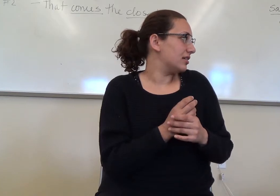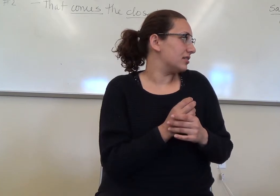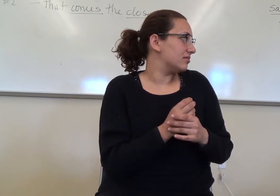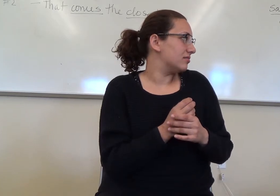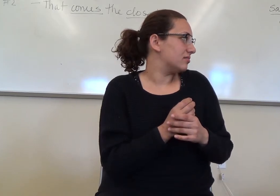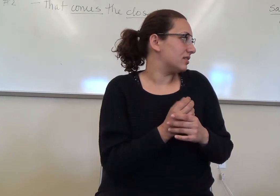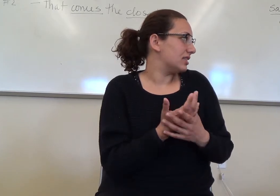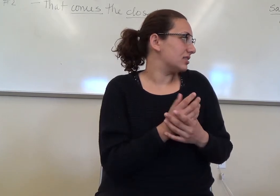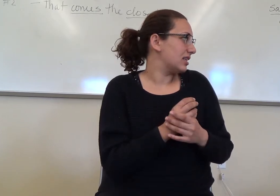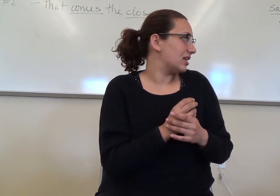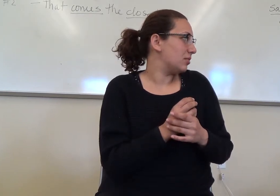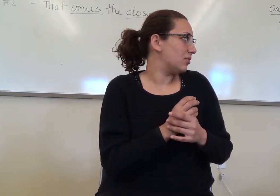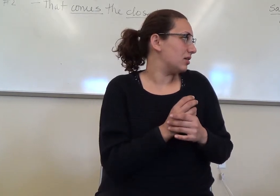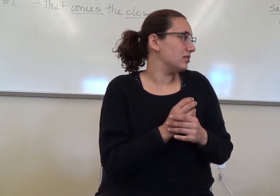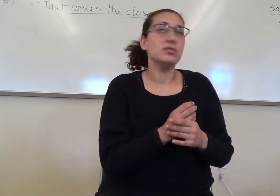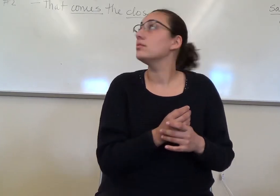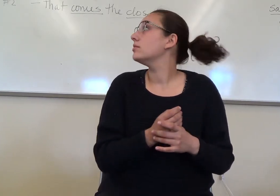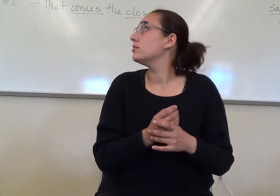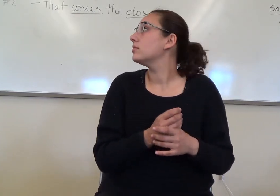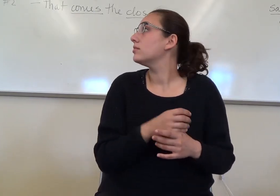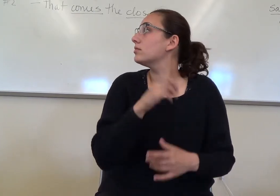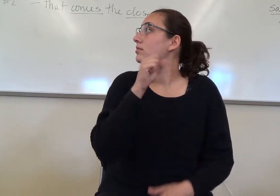and that could Okay, be that's one of them.